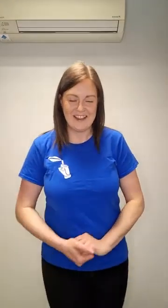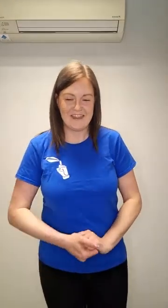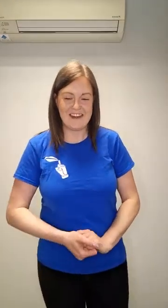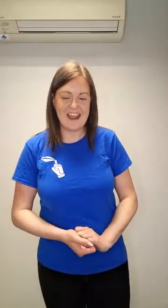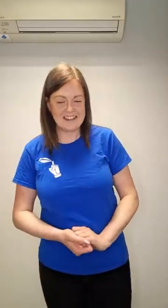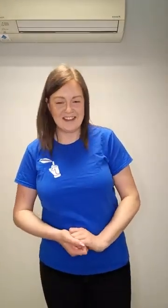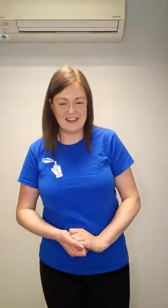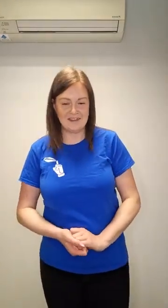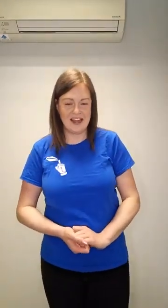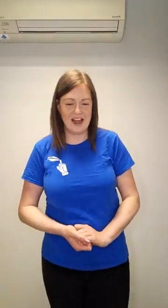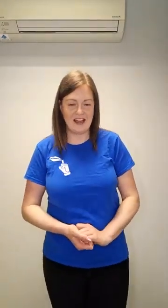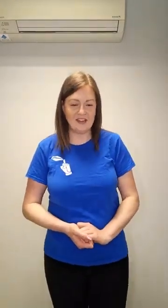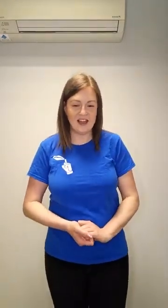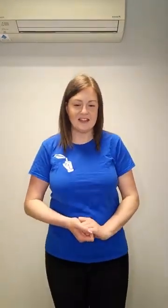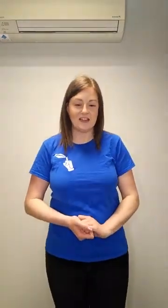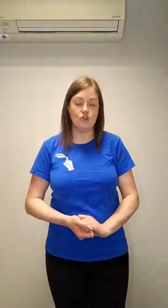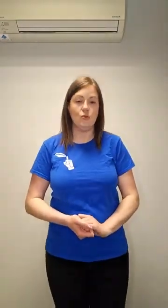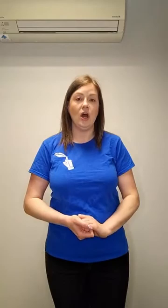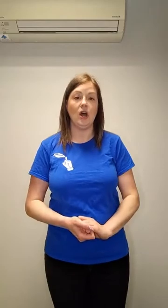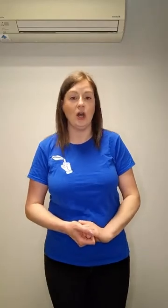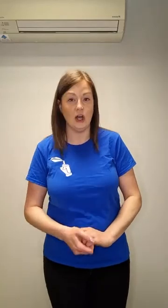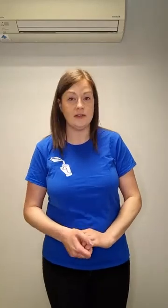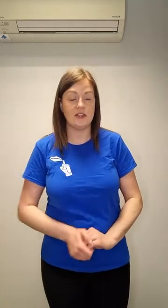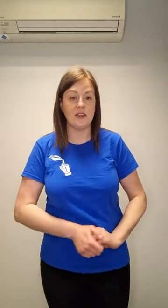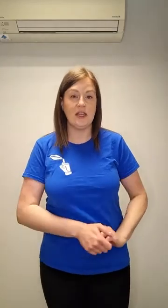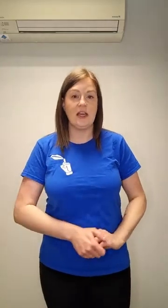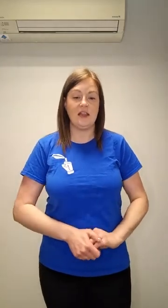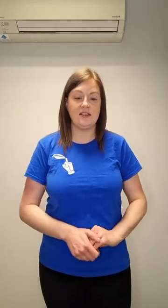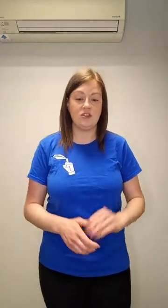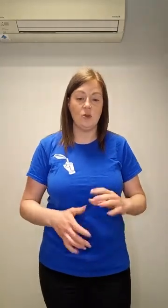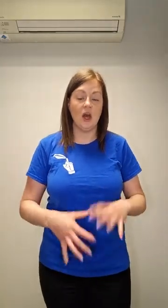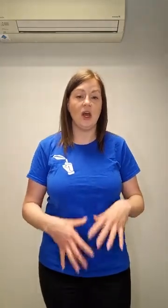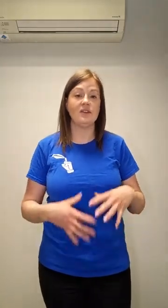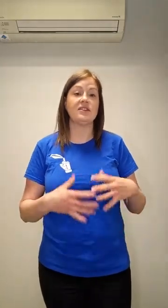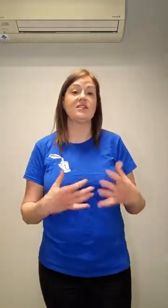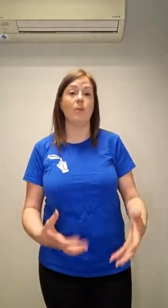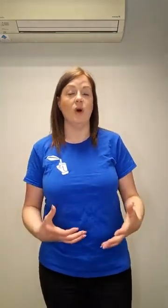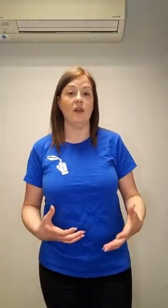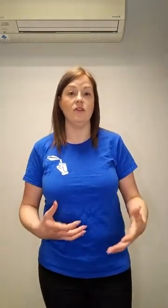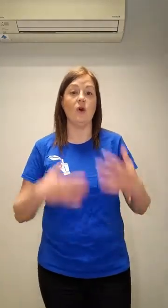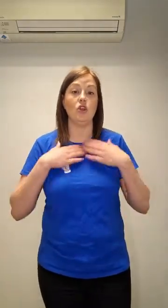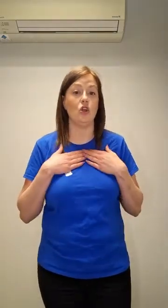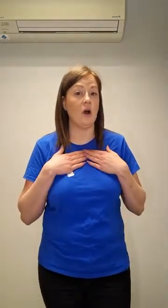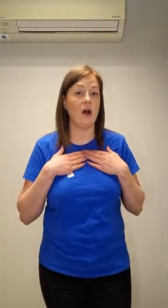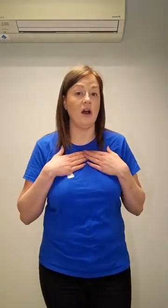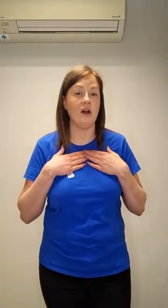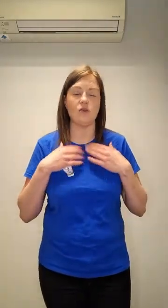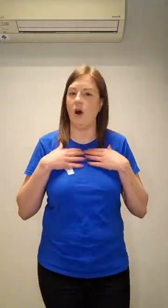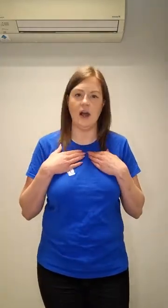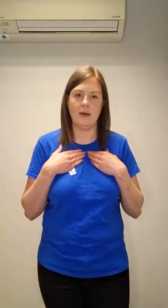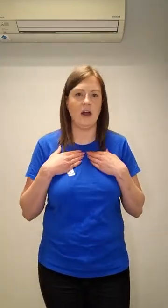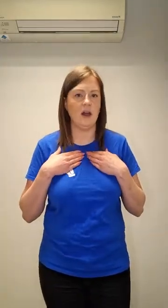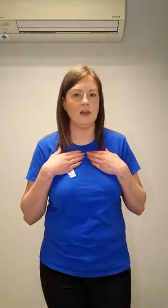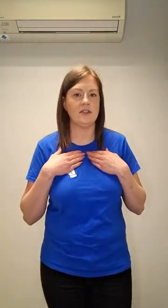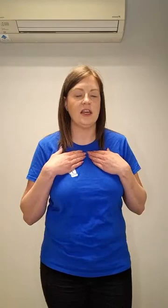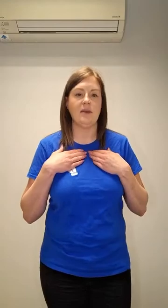The next sign that we have is to hurt. And this is to hurt someone, not you are hurt or I am hurt,